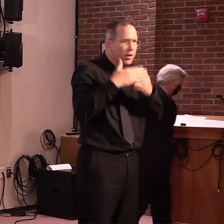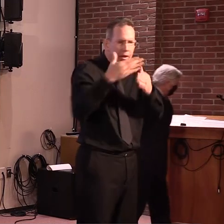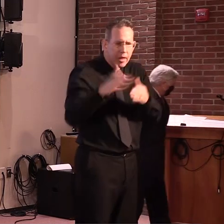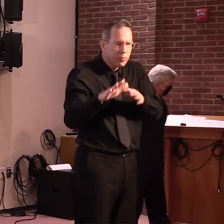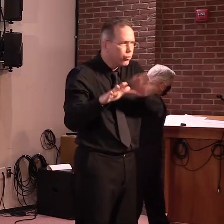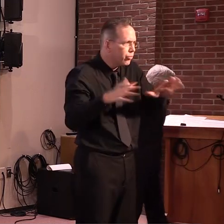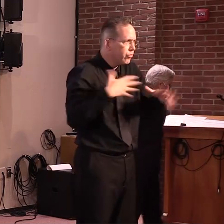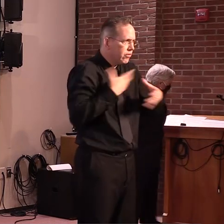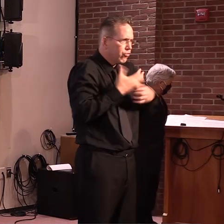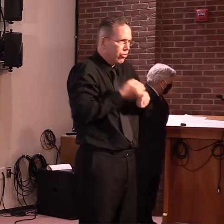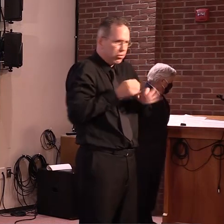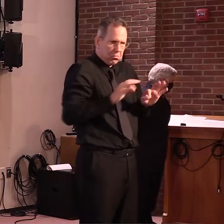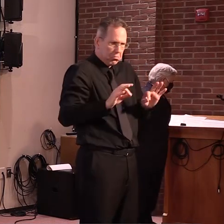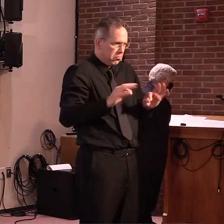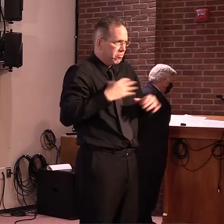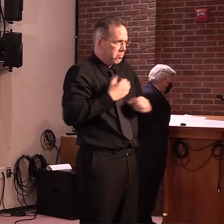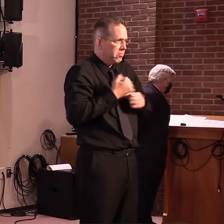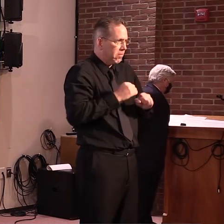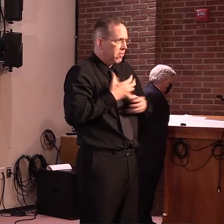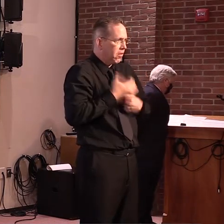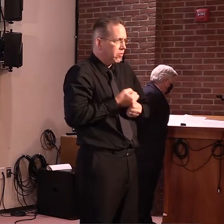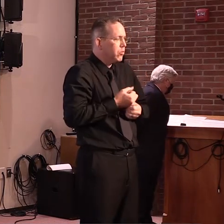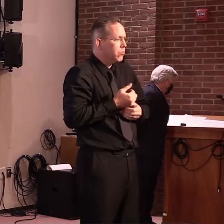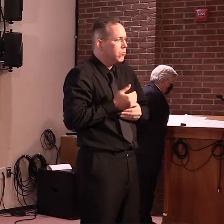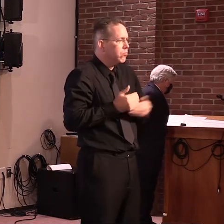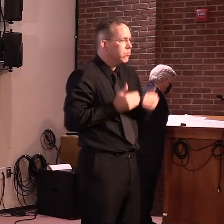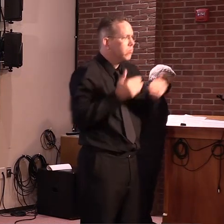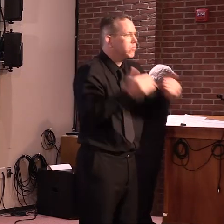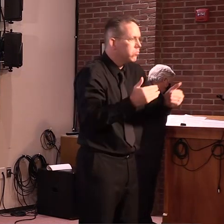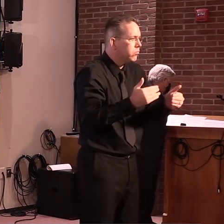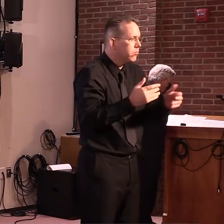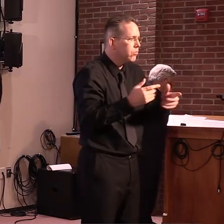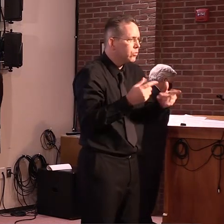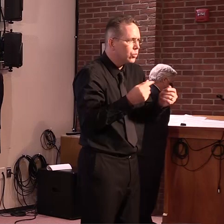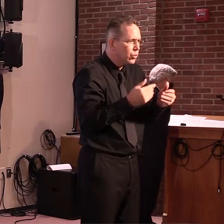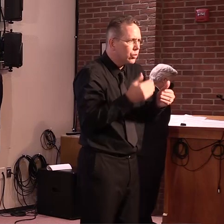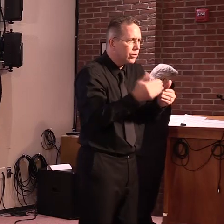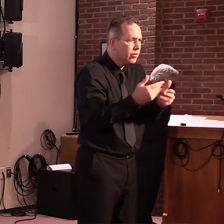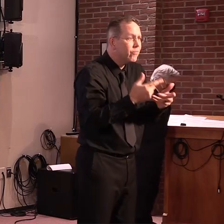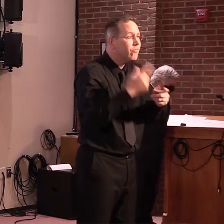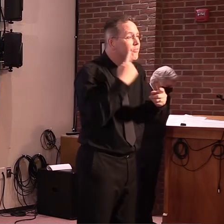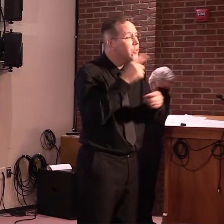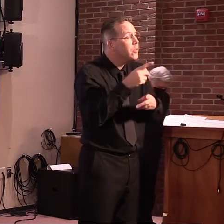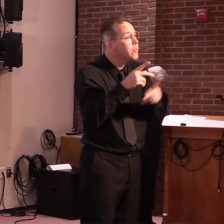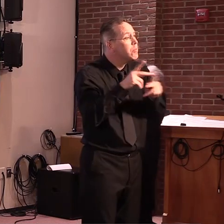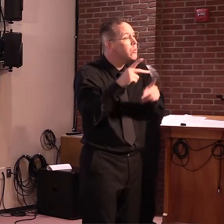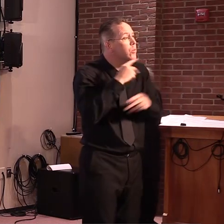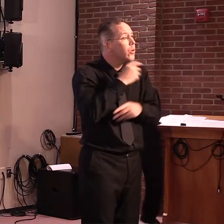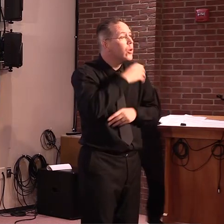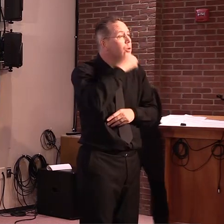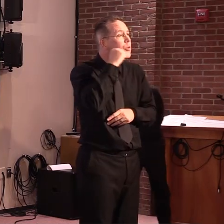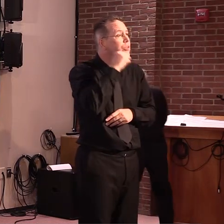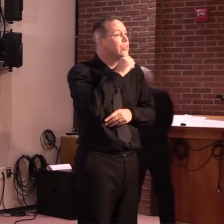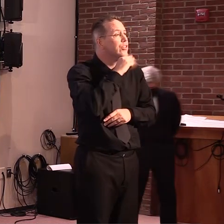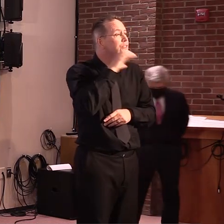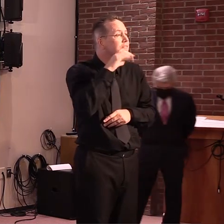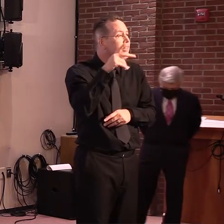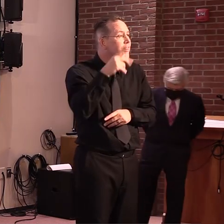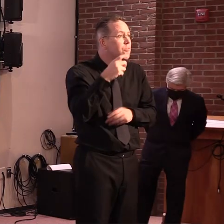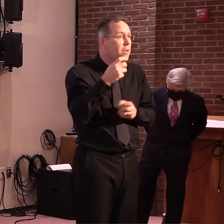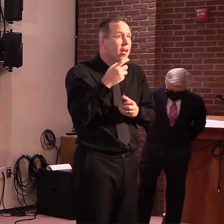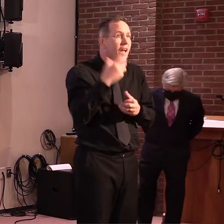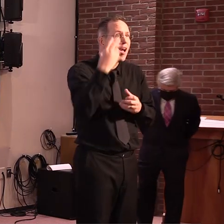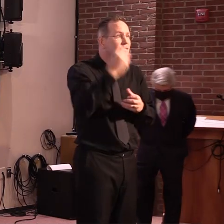anyone. And then choosing your activities wisely. Outdoors always preferable to indoors. You may actually be able to